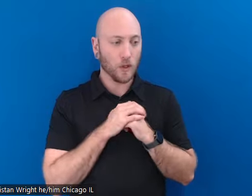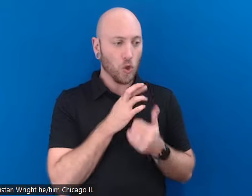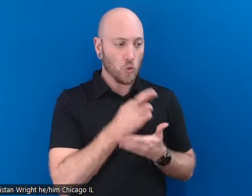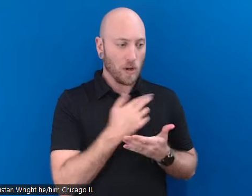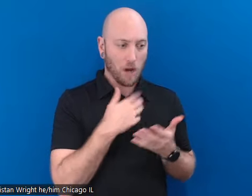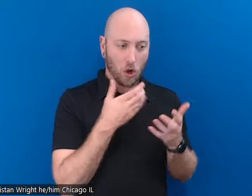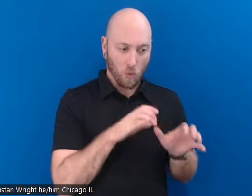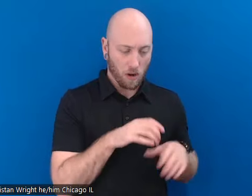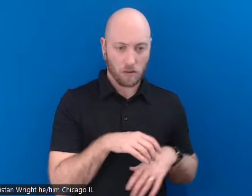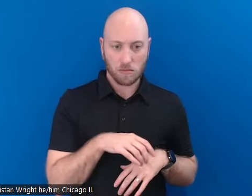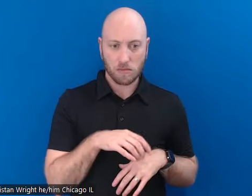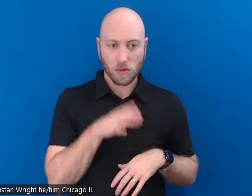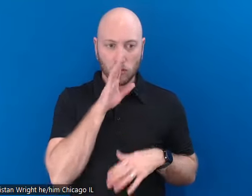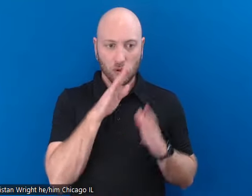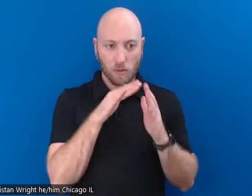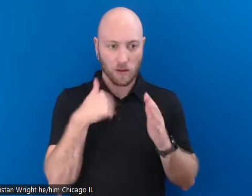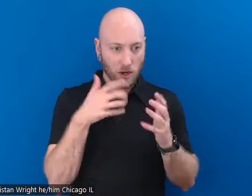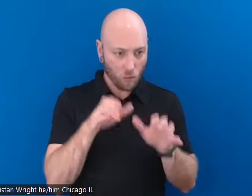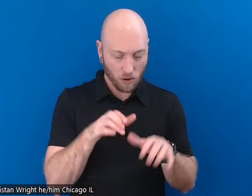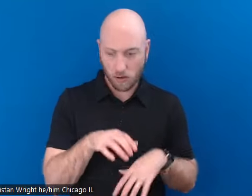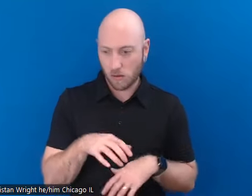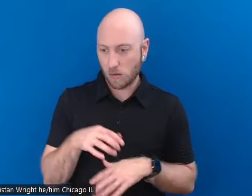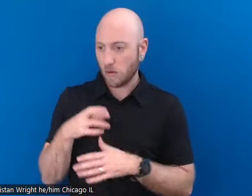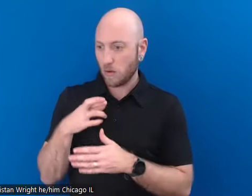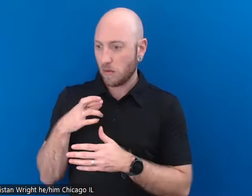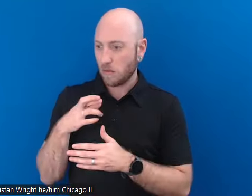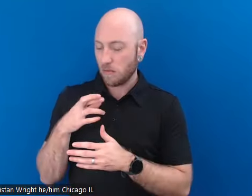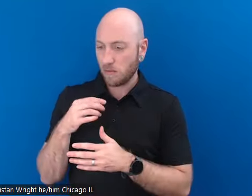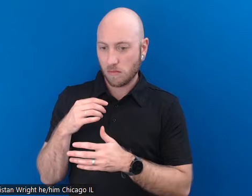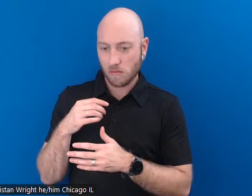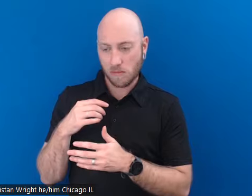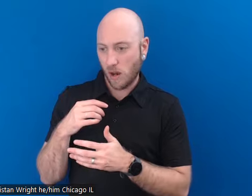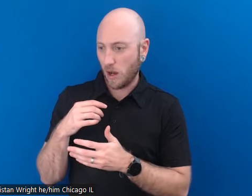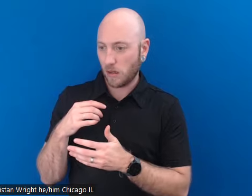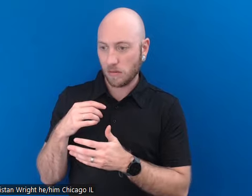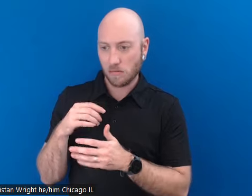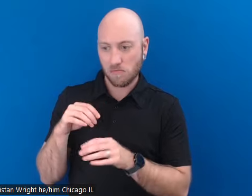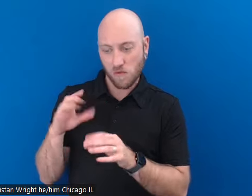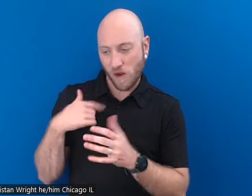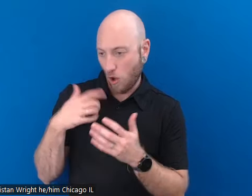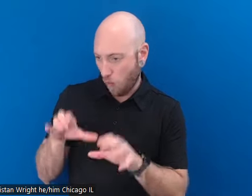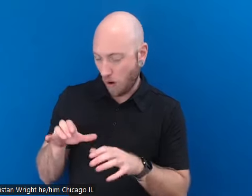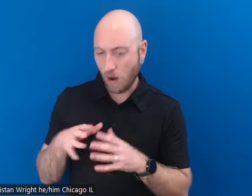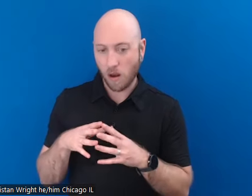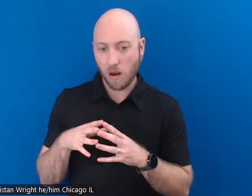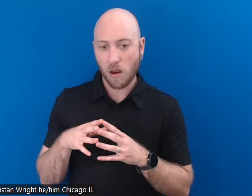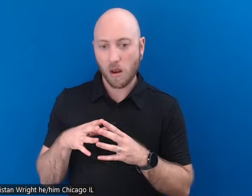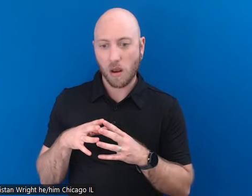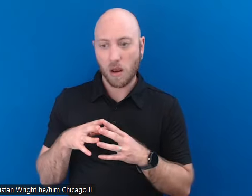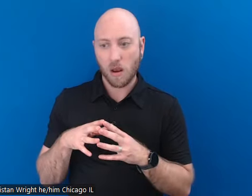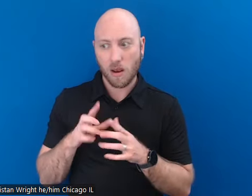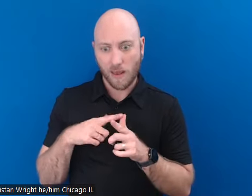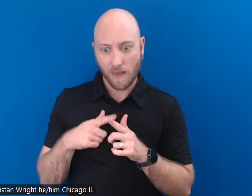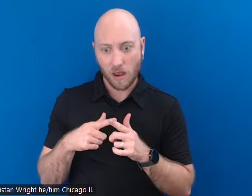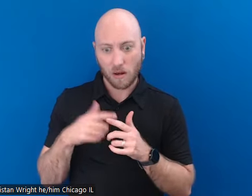get a sponsor. And all of a sudden, over a course of a 2-month period, I was doing all of those things. And for